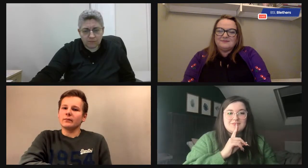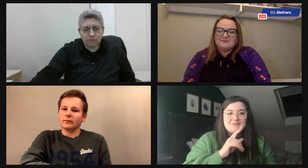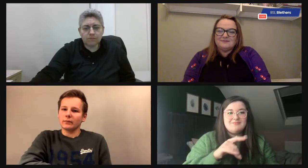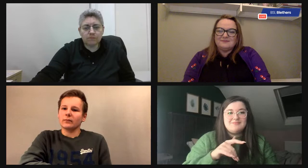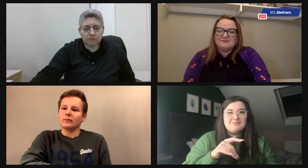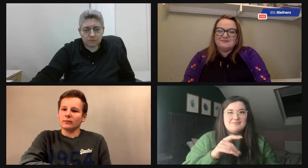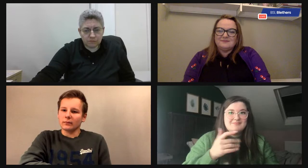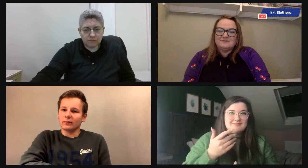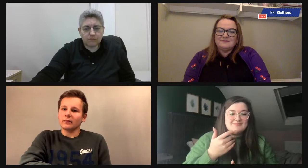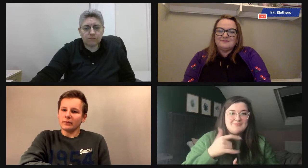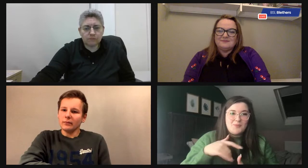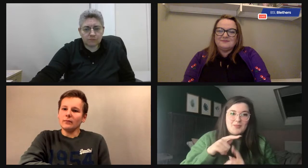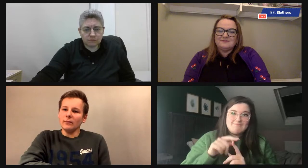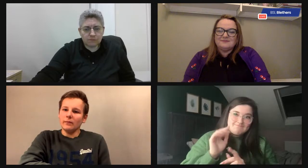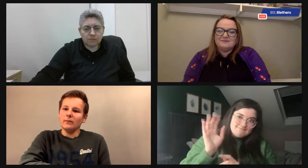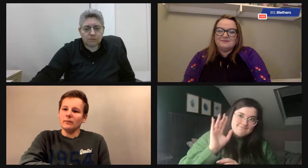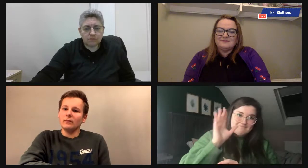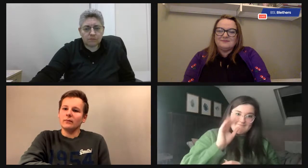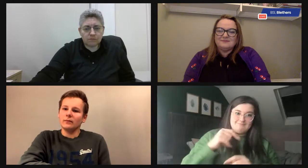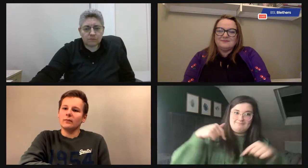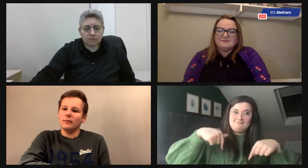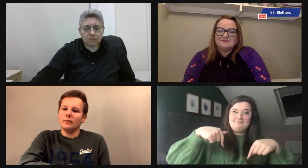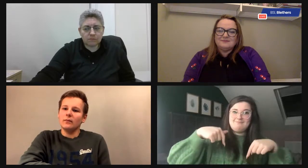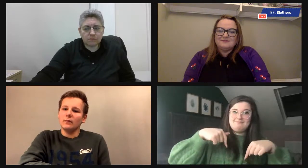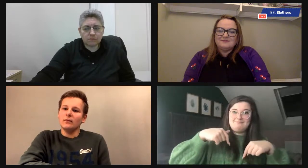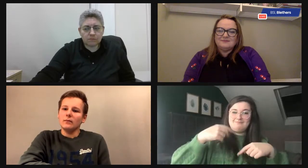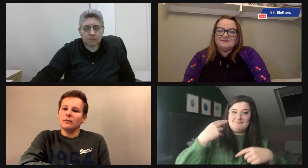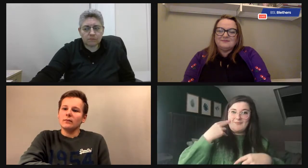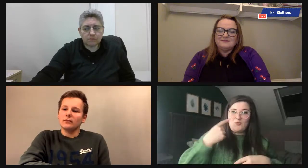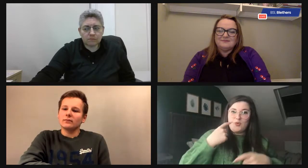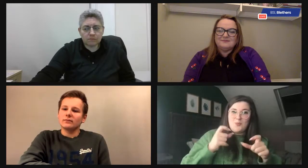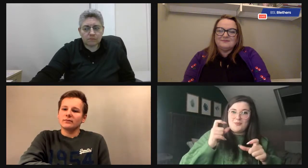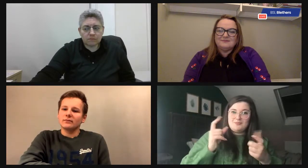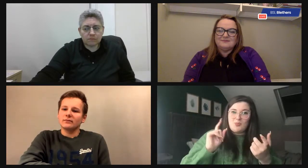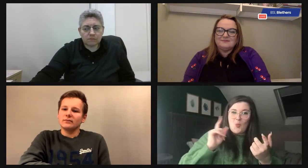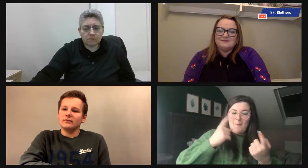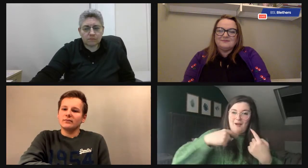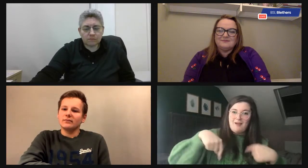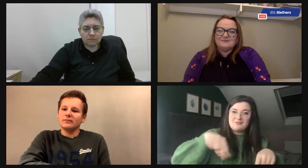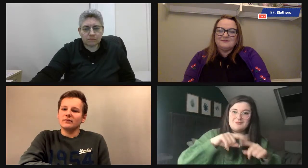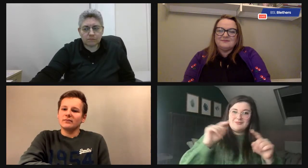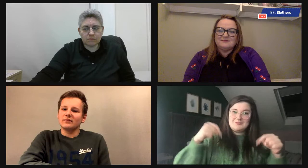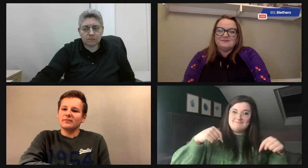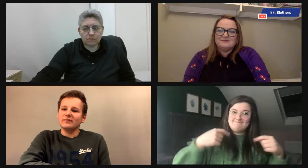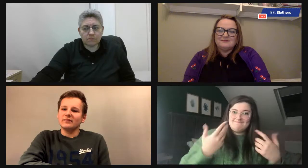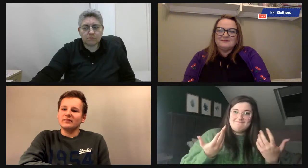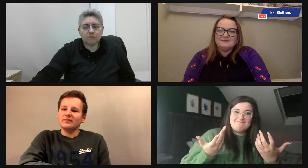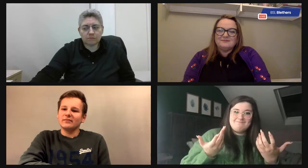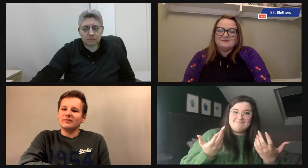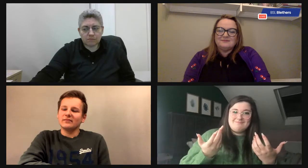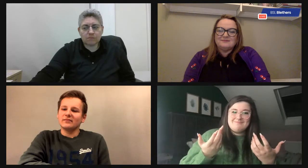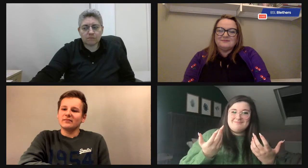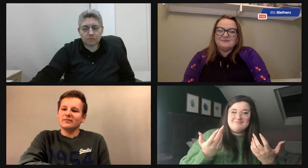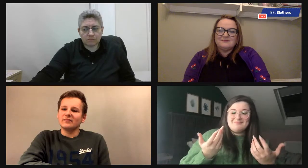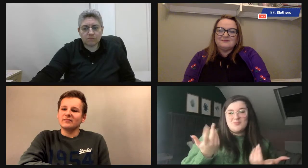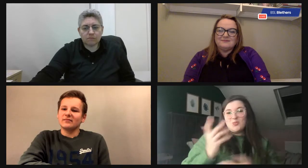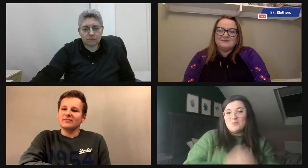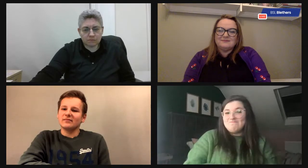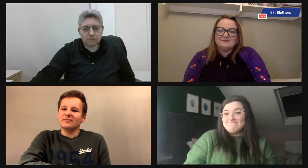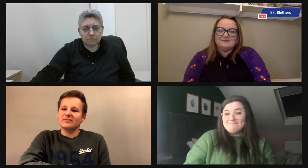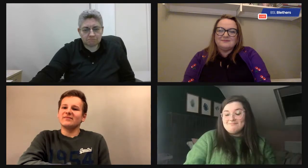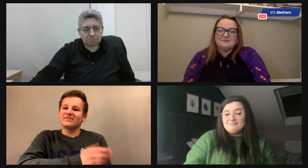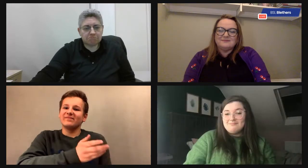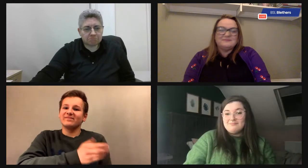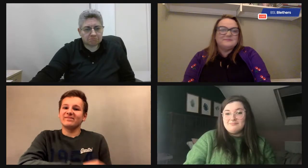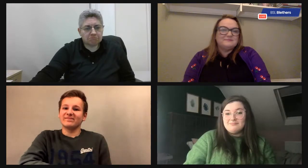I would say, yes, I do trust them, but they focus on hearing people. And I just want to say, hi, I'm here. What about us? Don't forget about